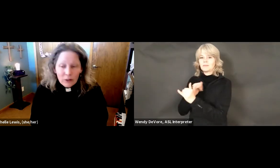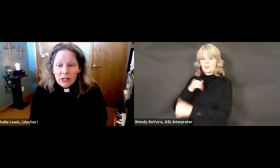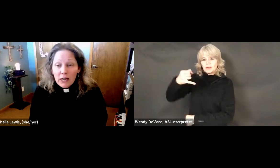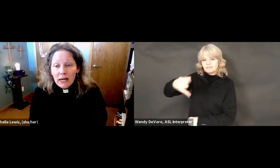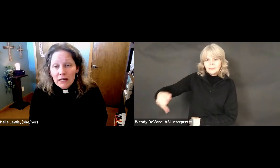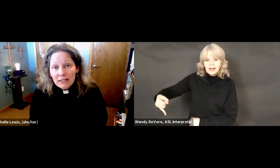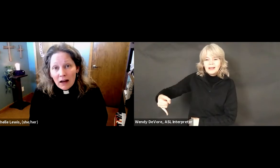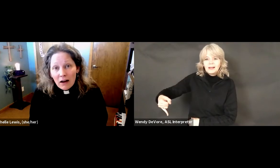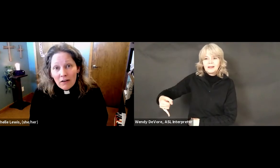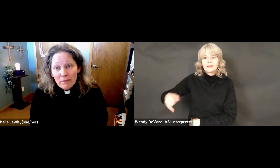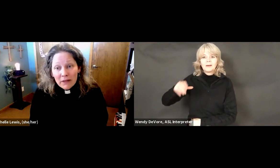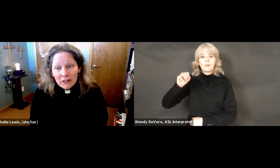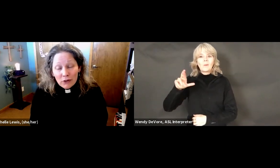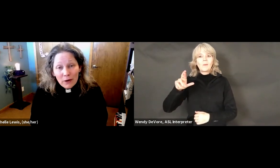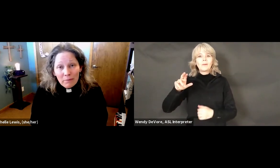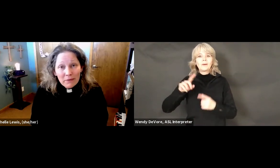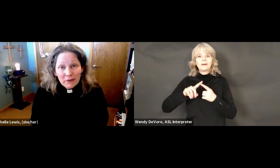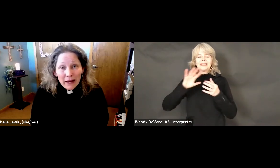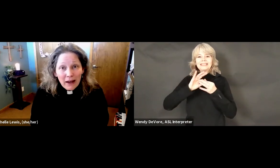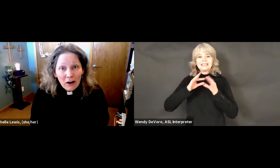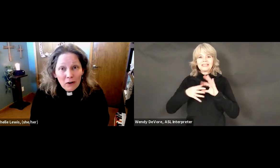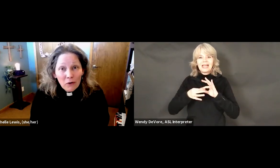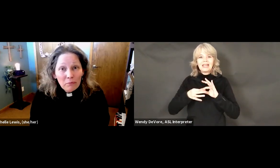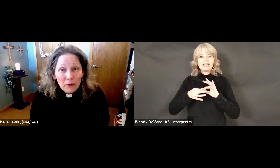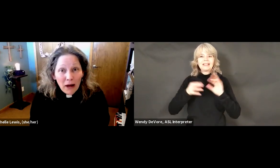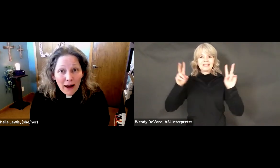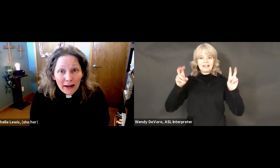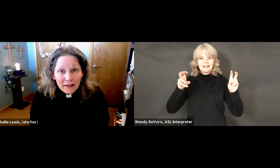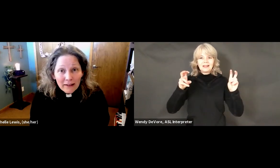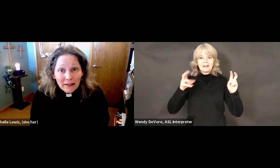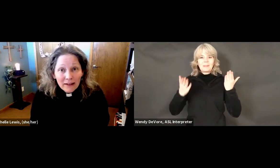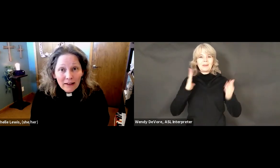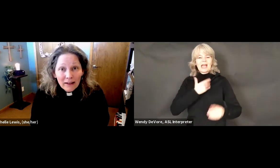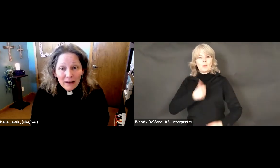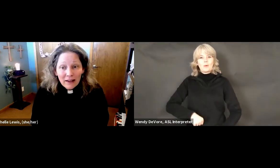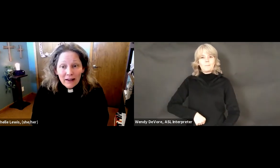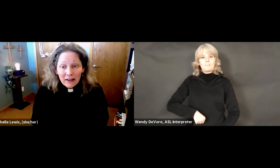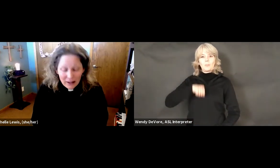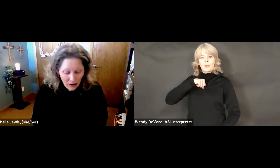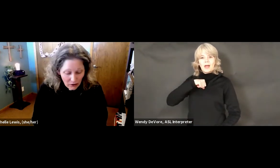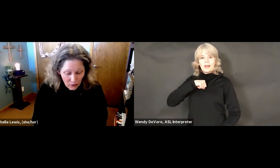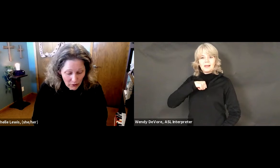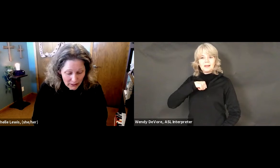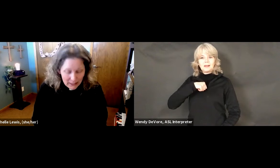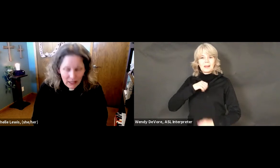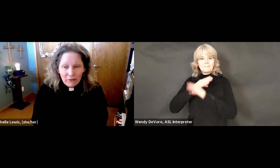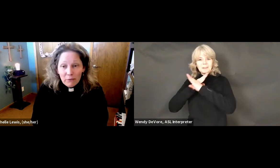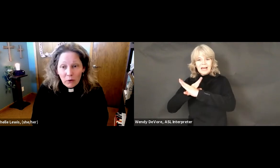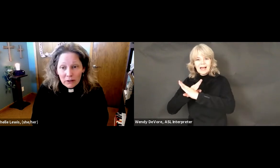Or chains that show up like our own pride and our